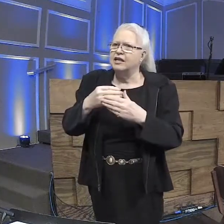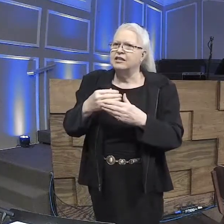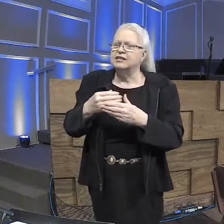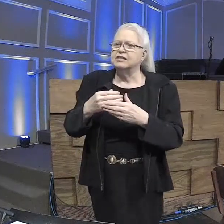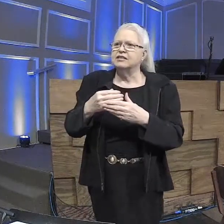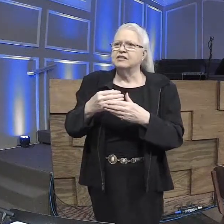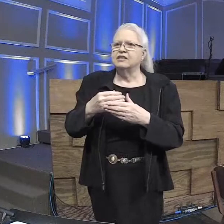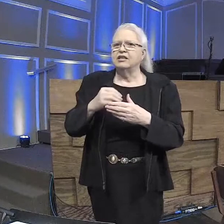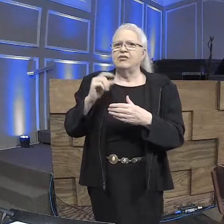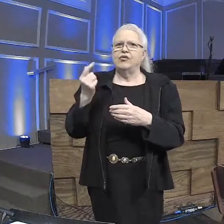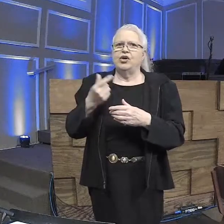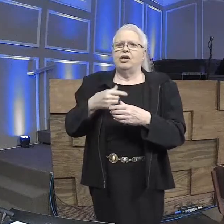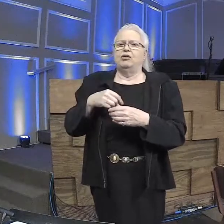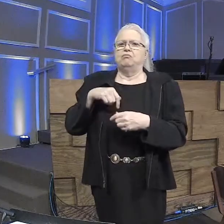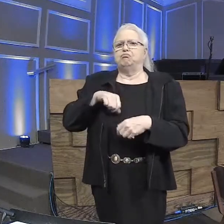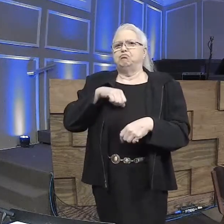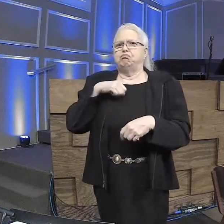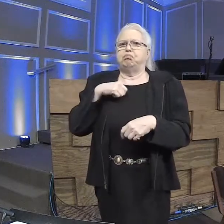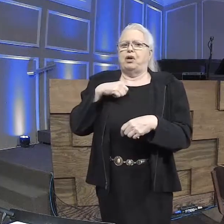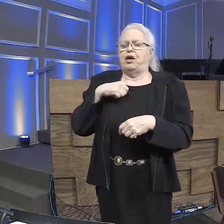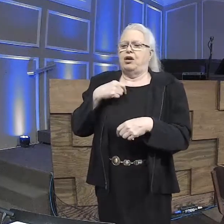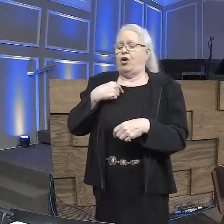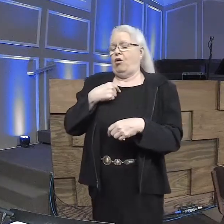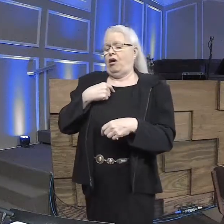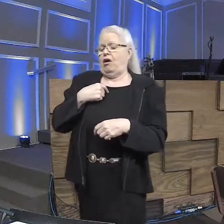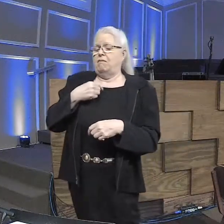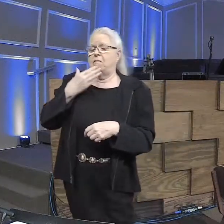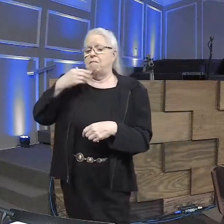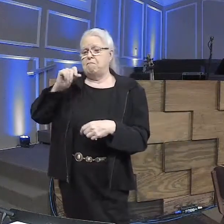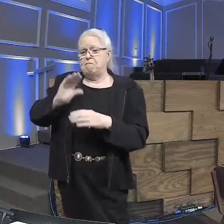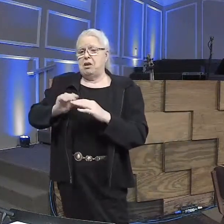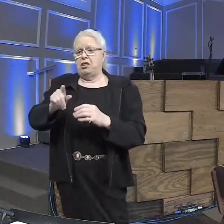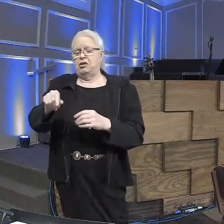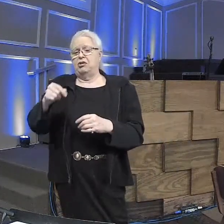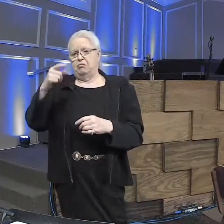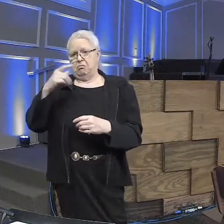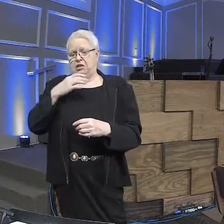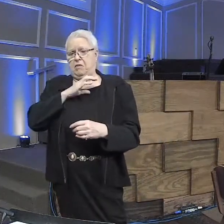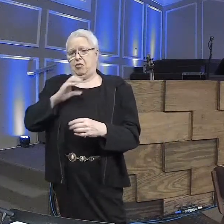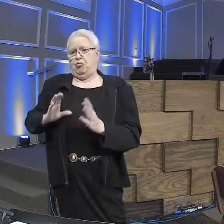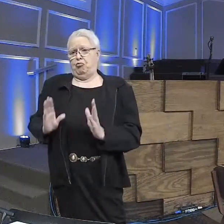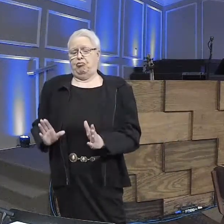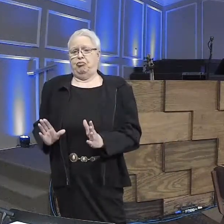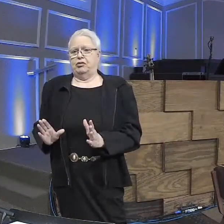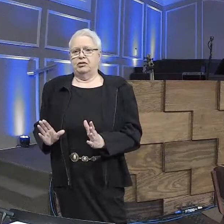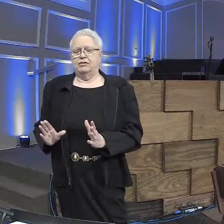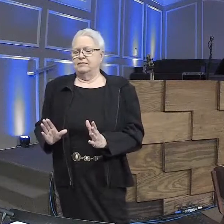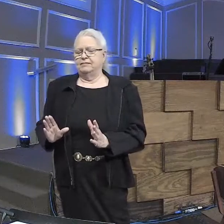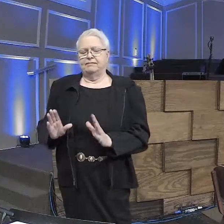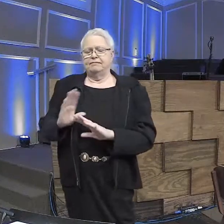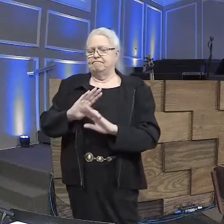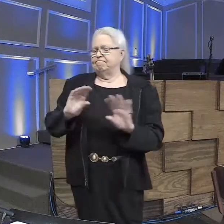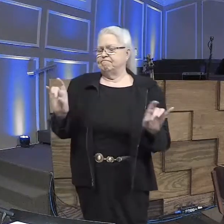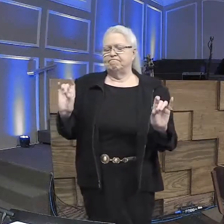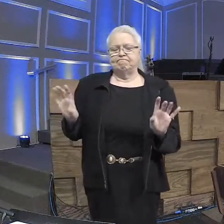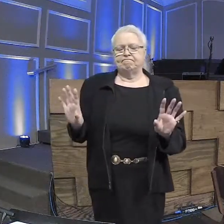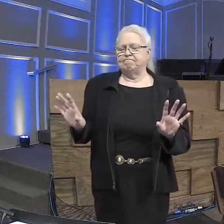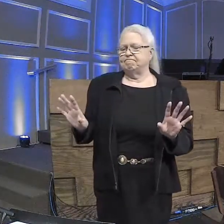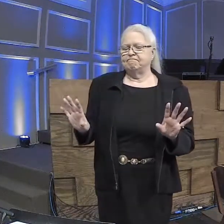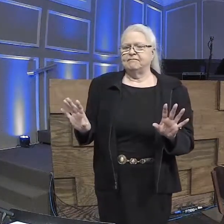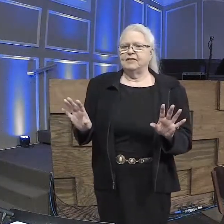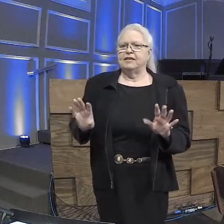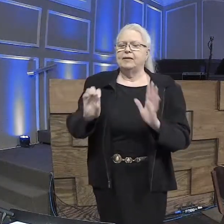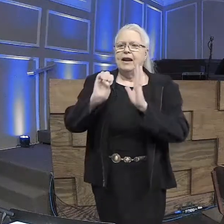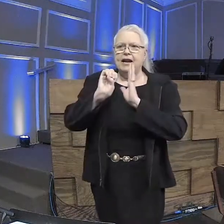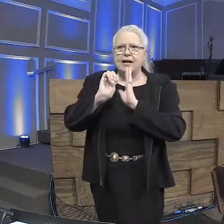if we're ever pompous or have a holier-than-thou attitude. But an effective witness can be demonstrated